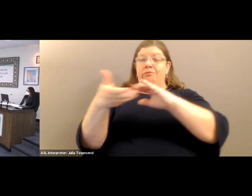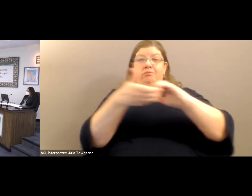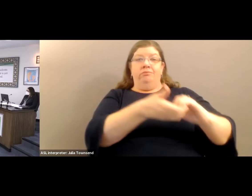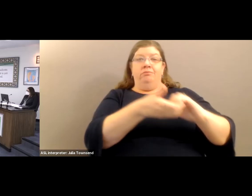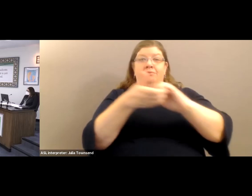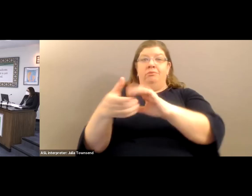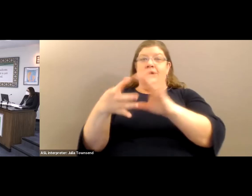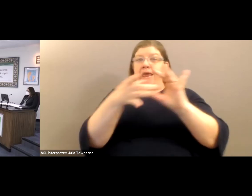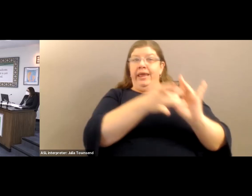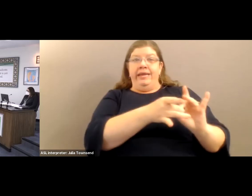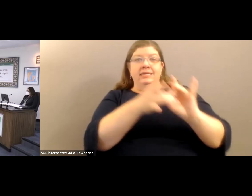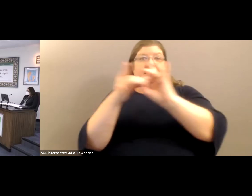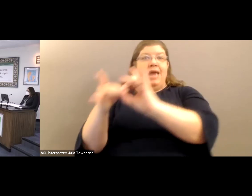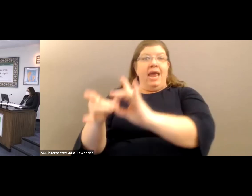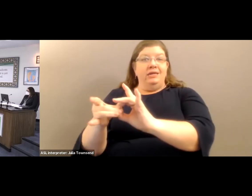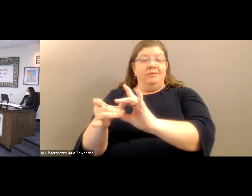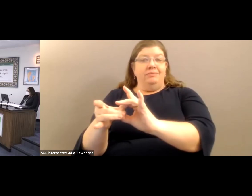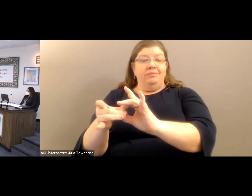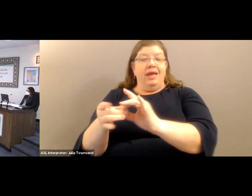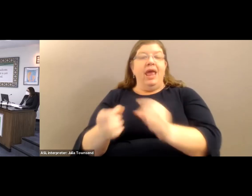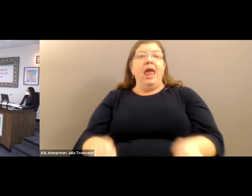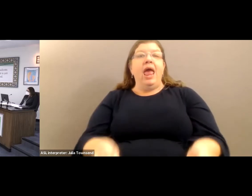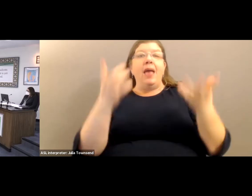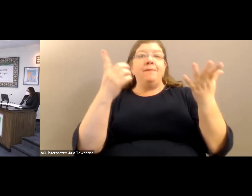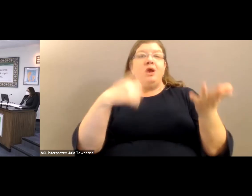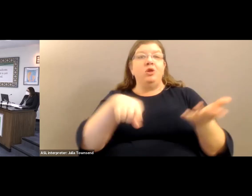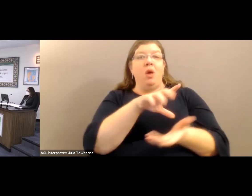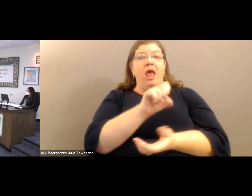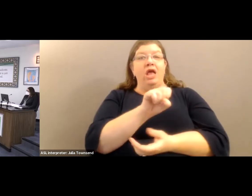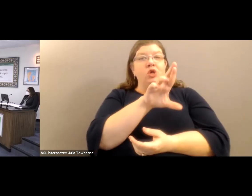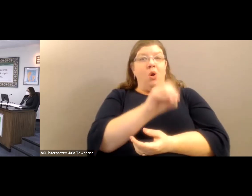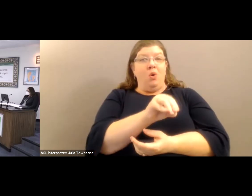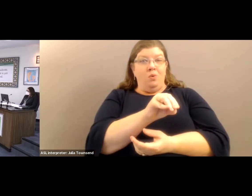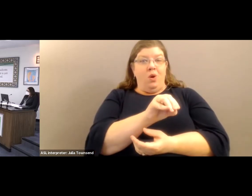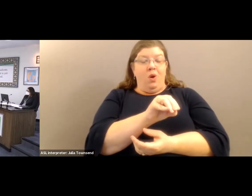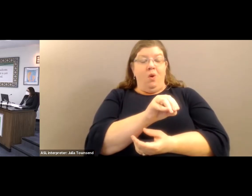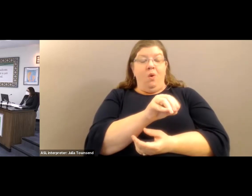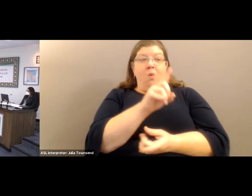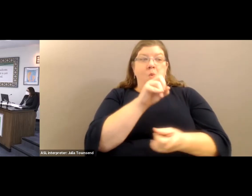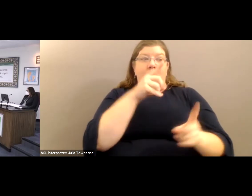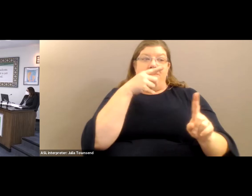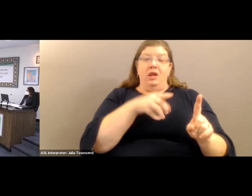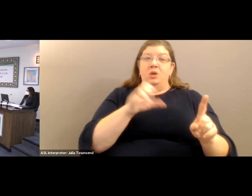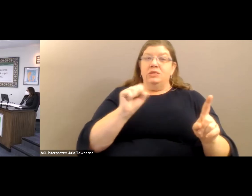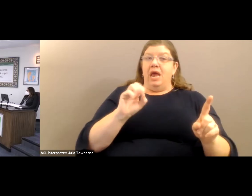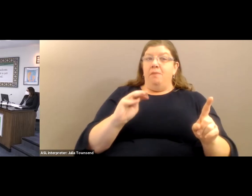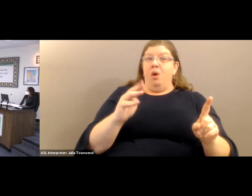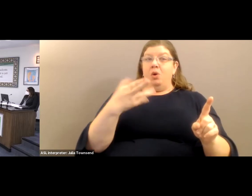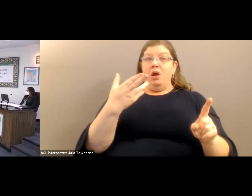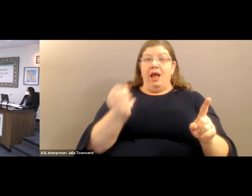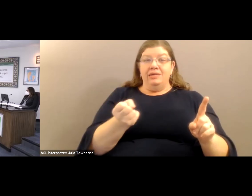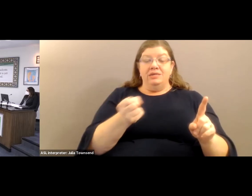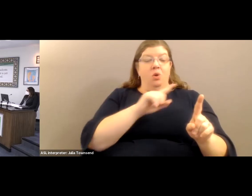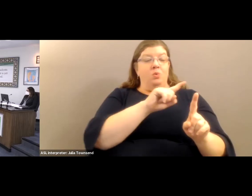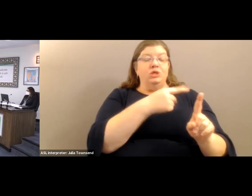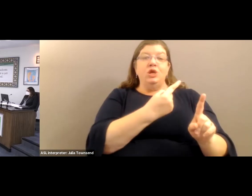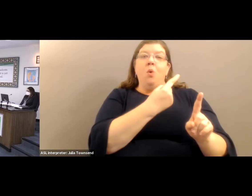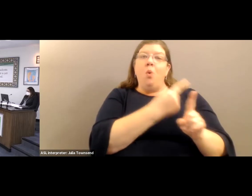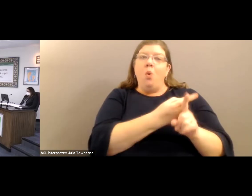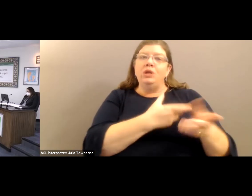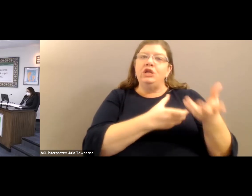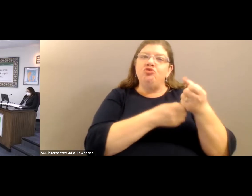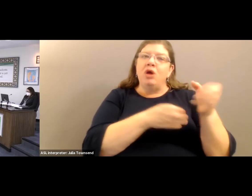in partnership. And how many of those SROs that we've had, one in particular at San Marcos, was the only